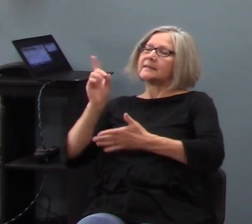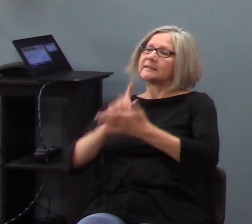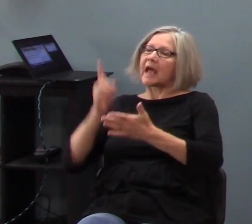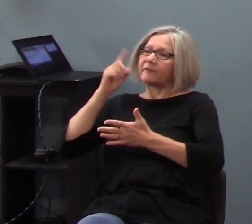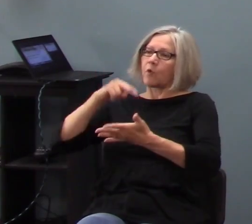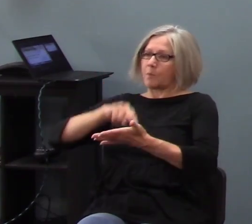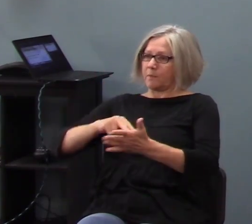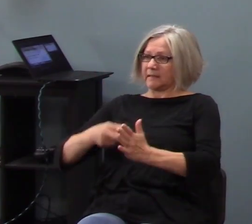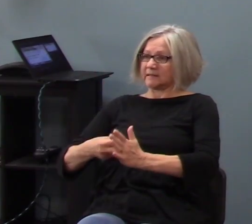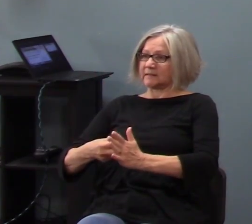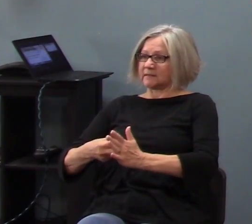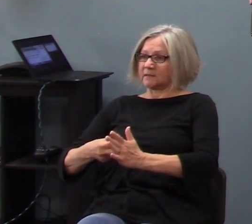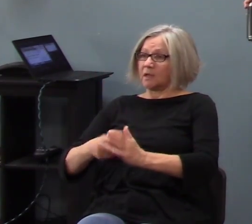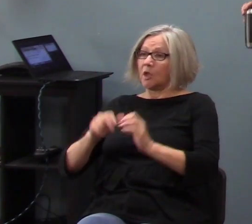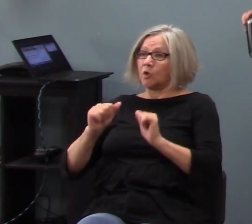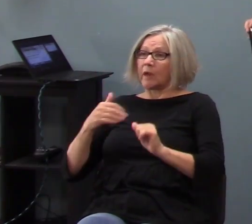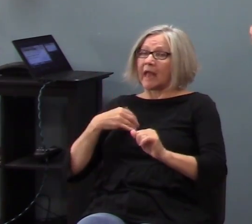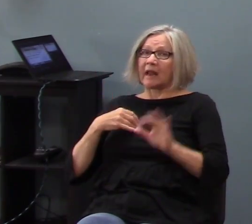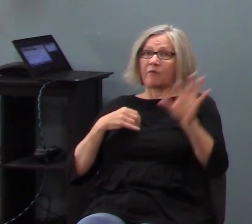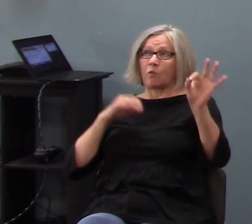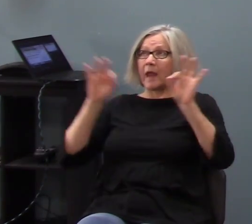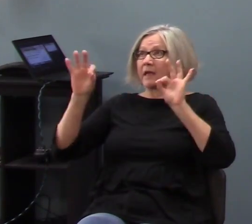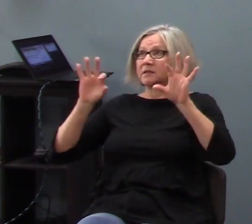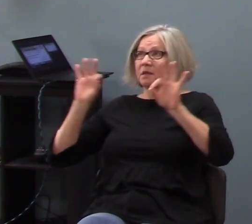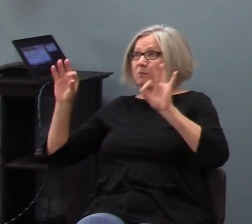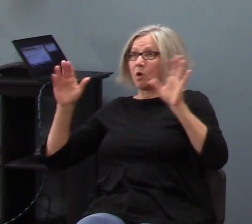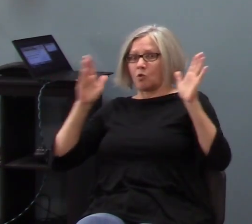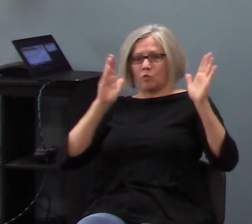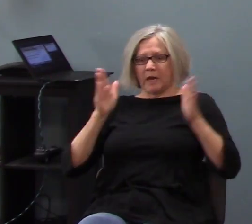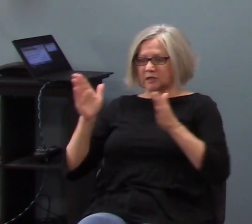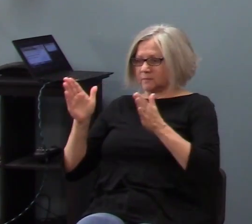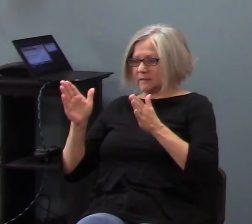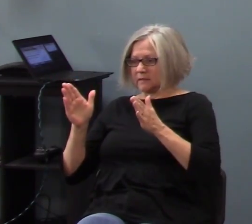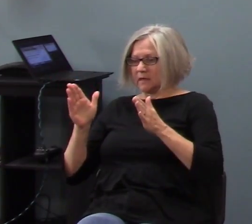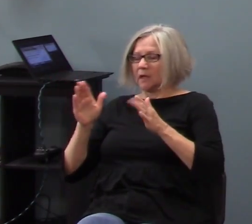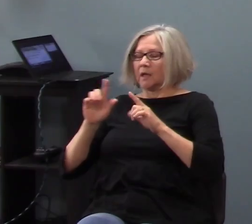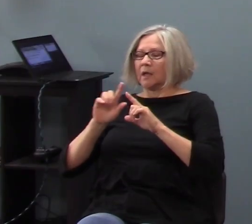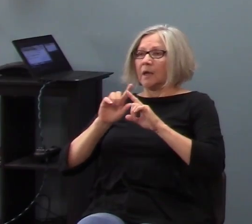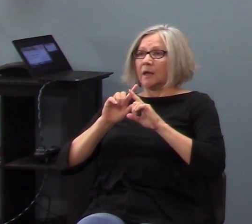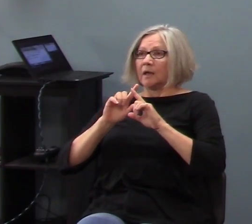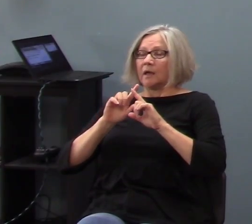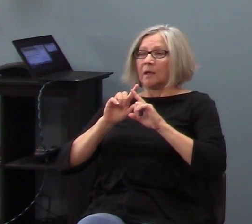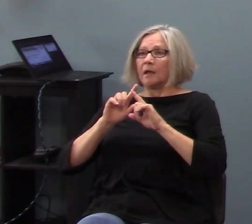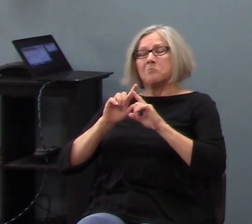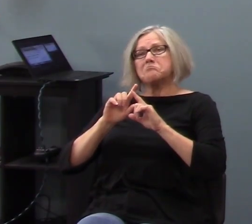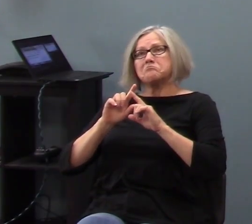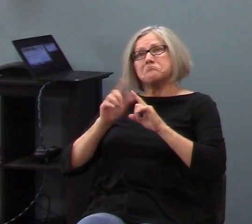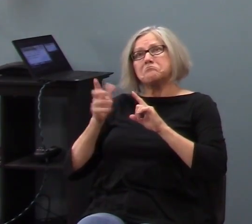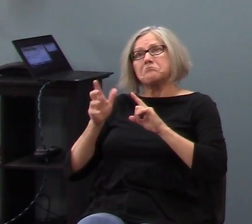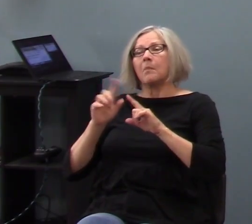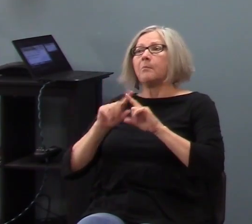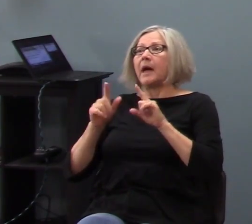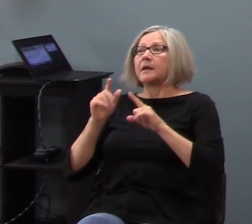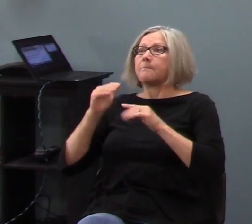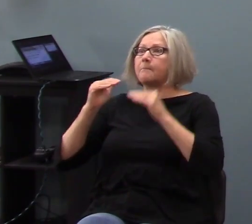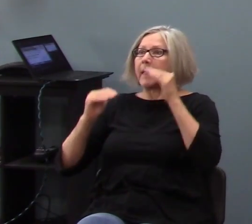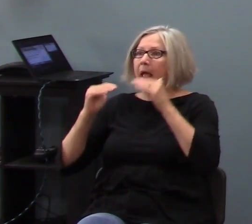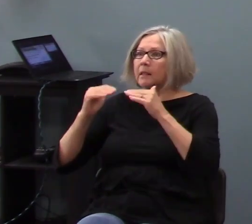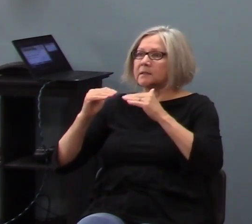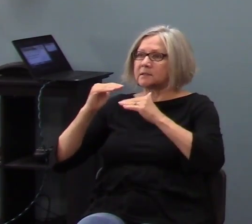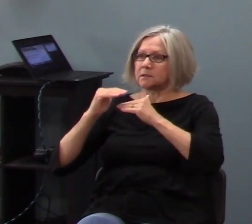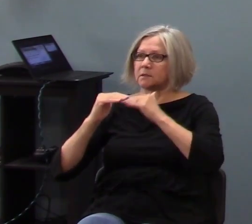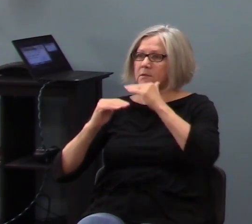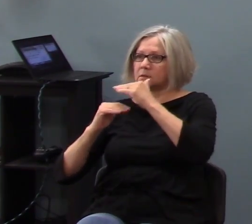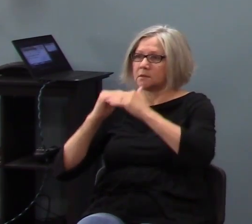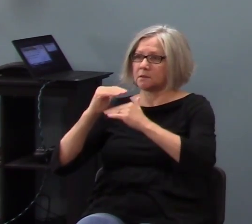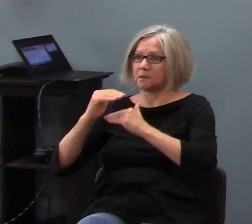have any random arrangement of things, very low probability, but when you see them balanced on top of each other, just in such a way that life can possibly